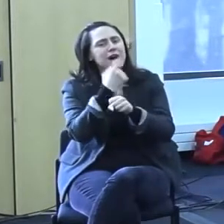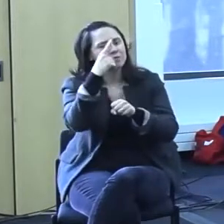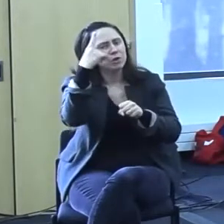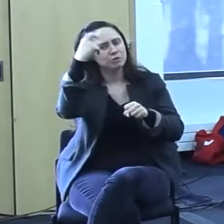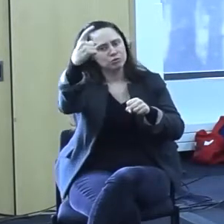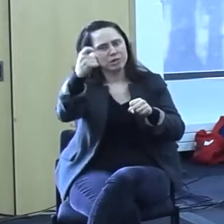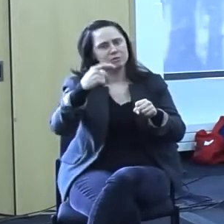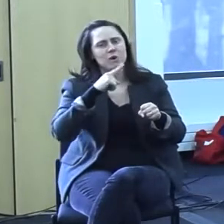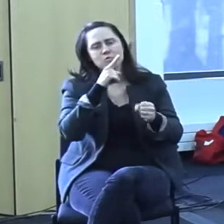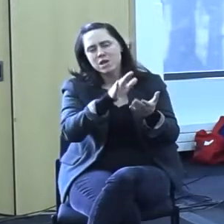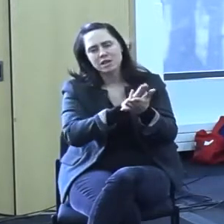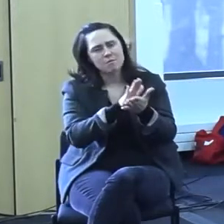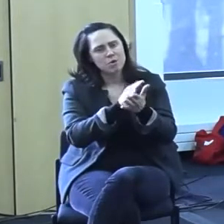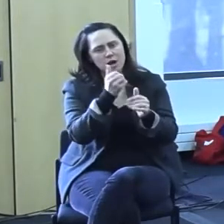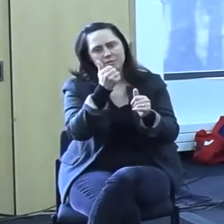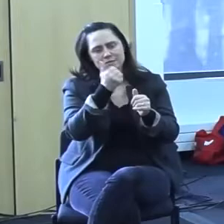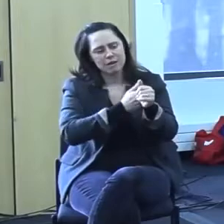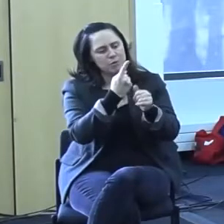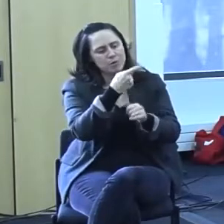one of you.